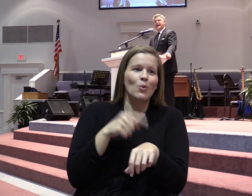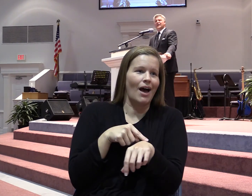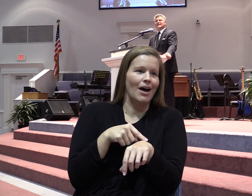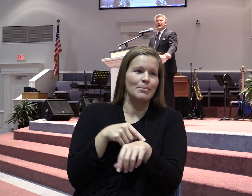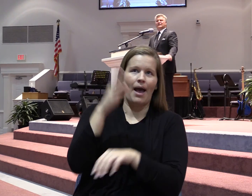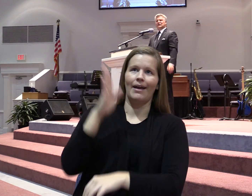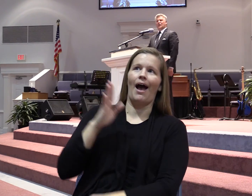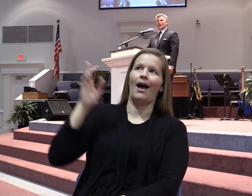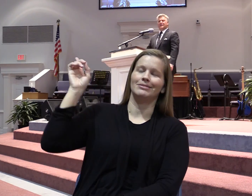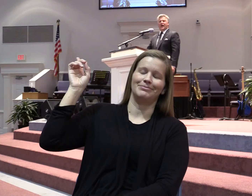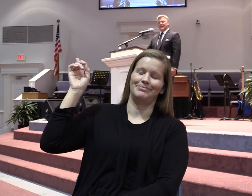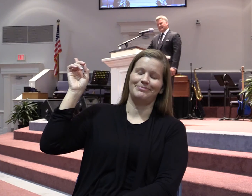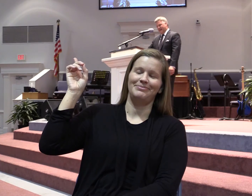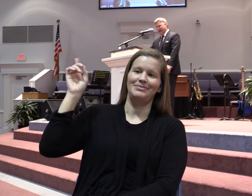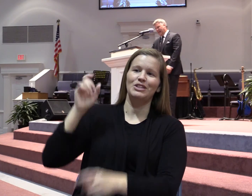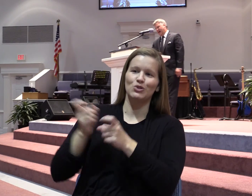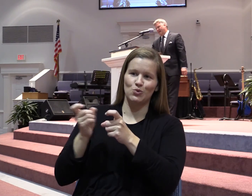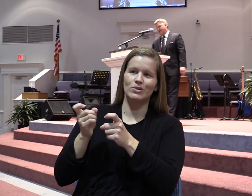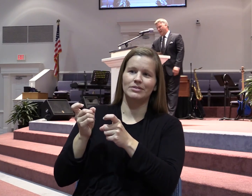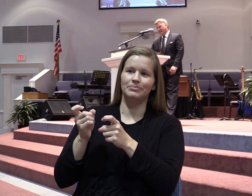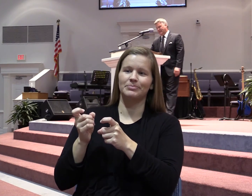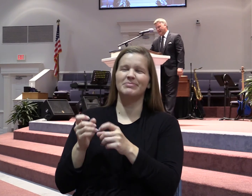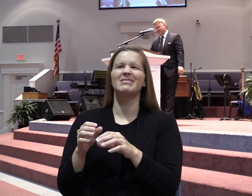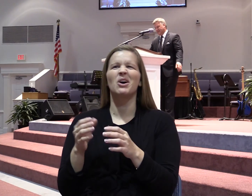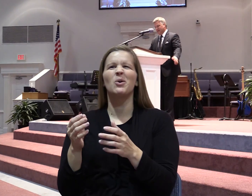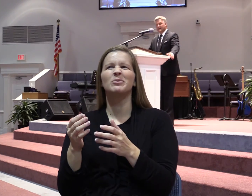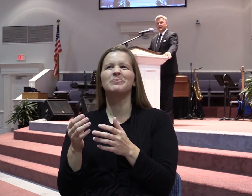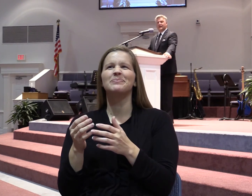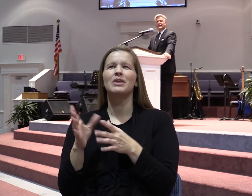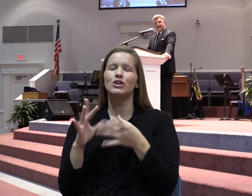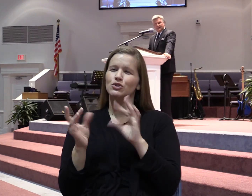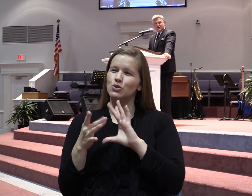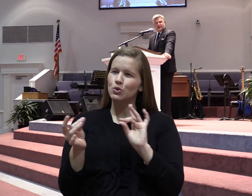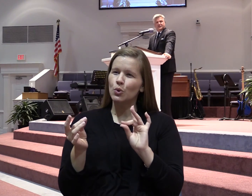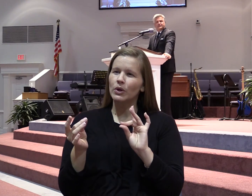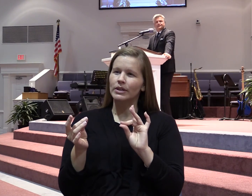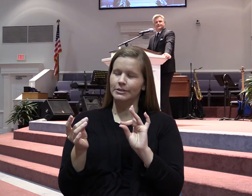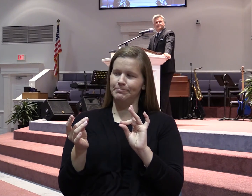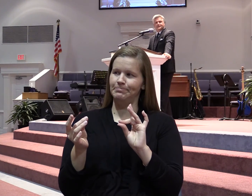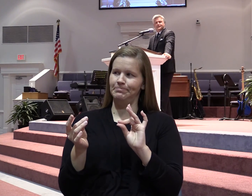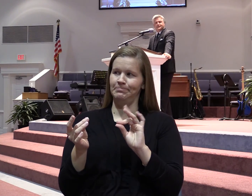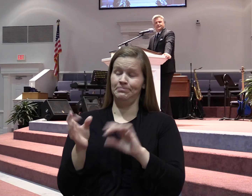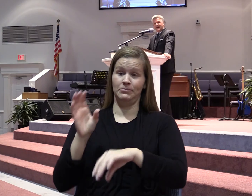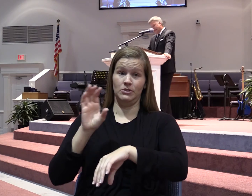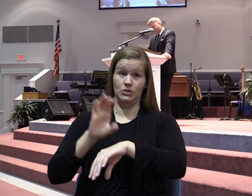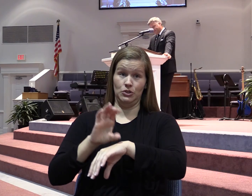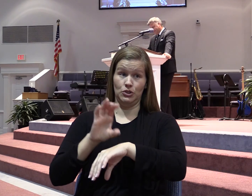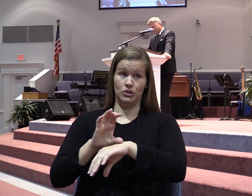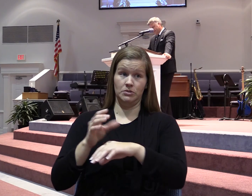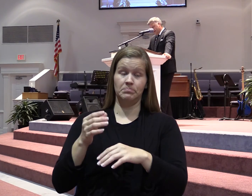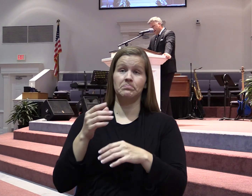You see, nothing tells the story of God's divine love for lost sinners except the church. That's